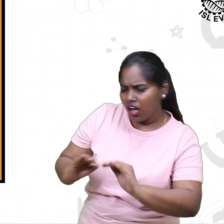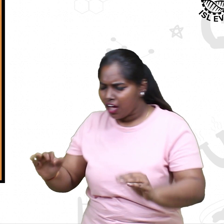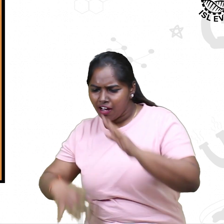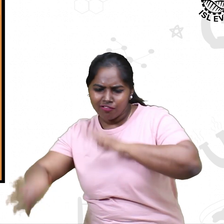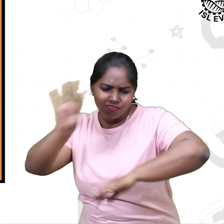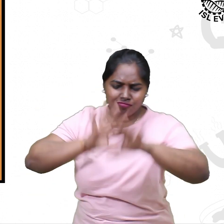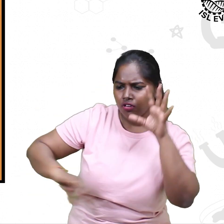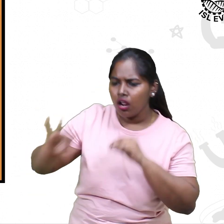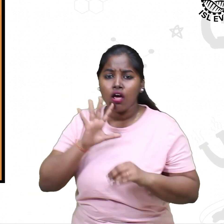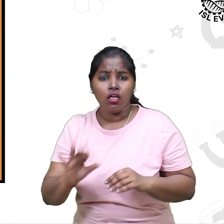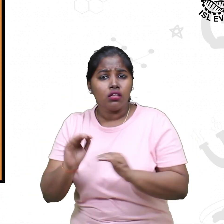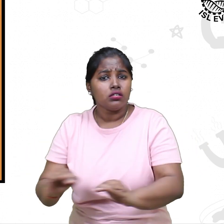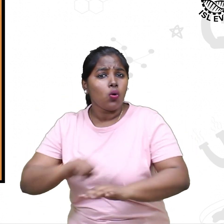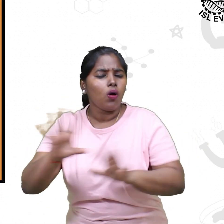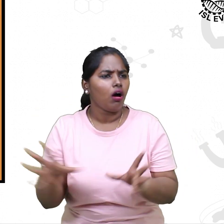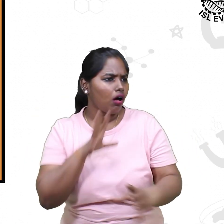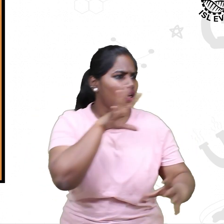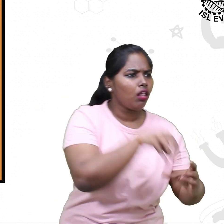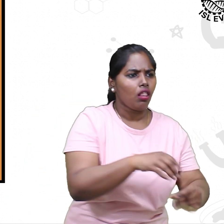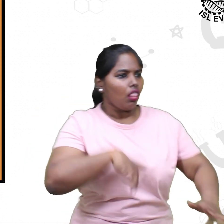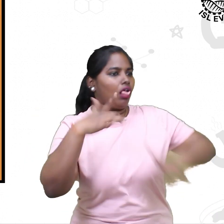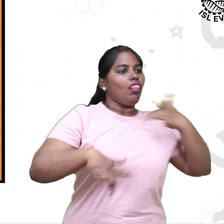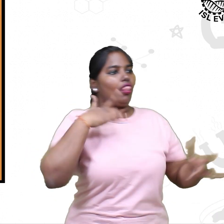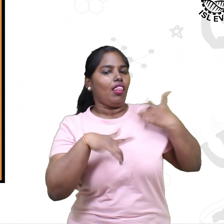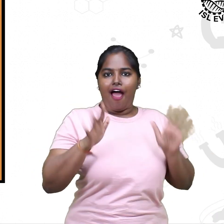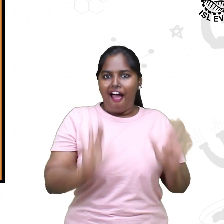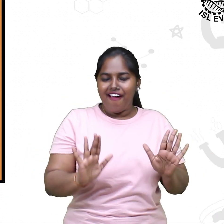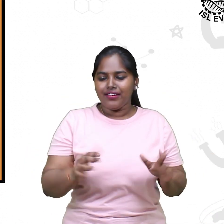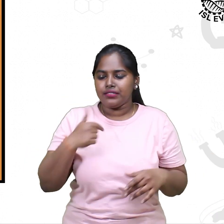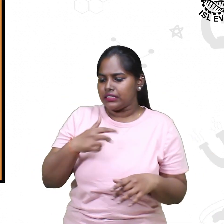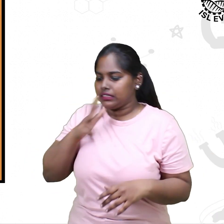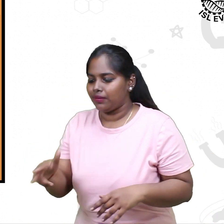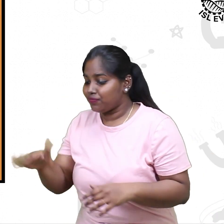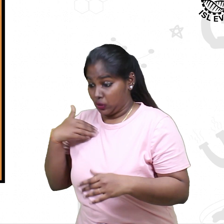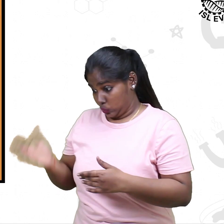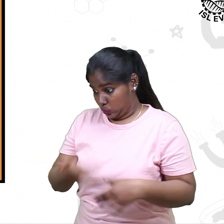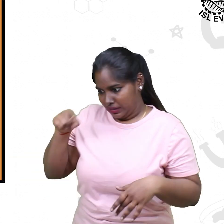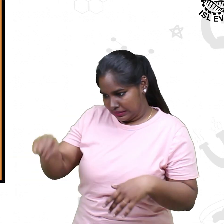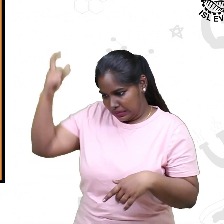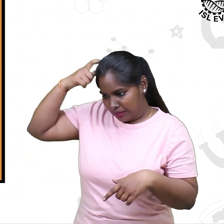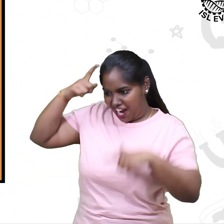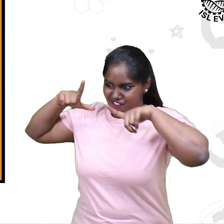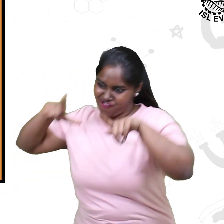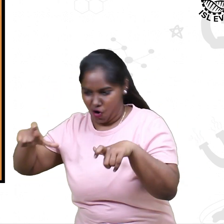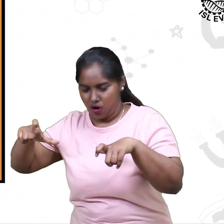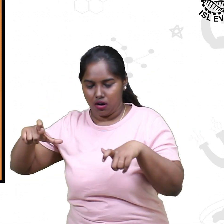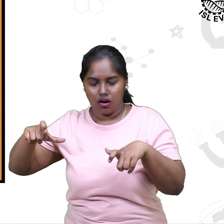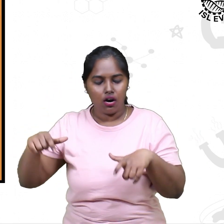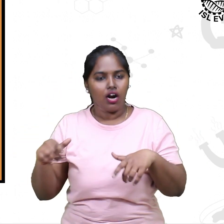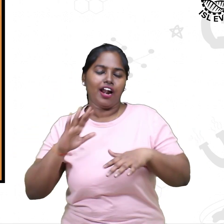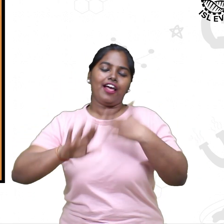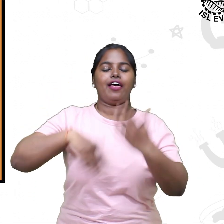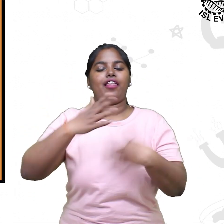how children were so much more willing to get into the scanner. They were so excited about it because I told them we are going to take photographs of your brain.